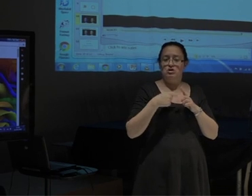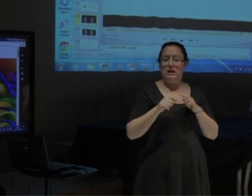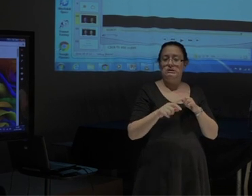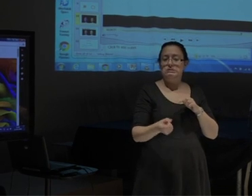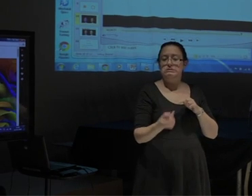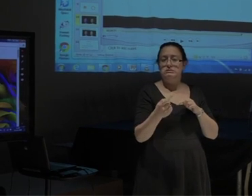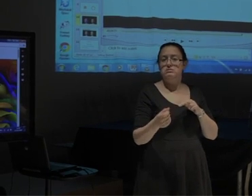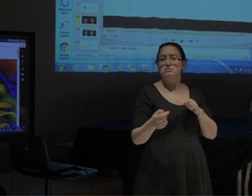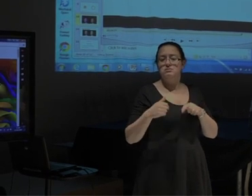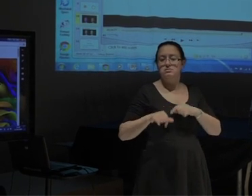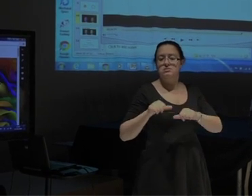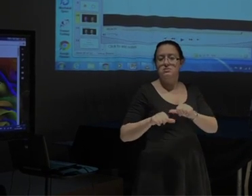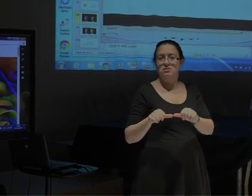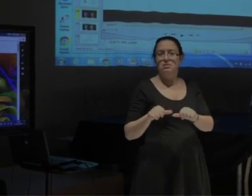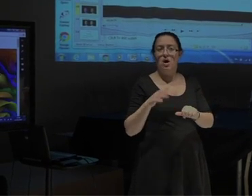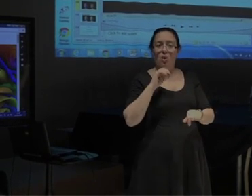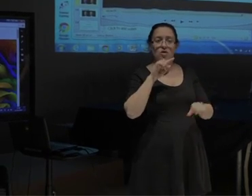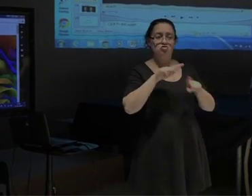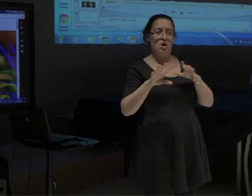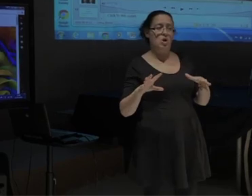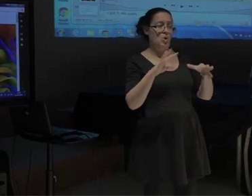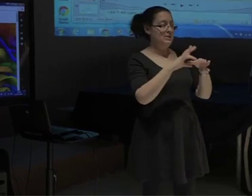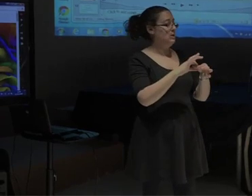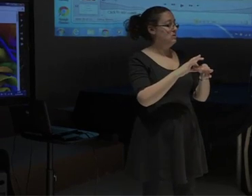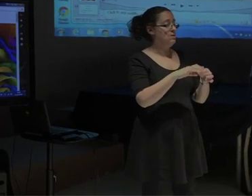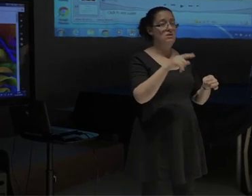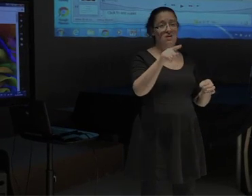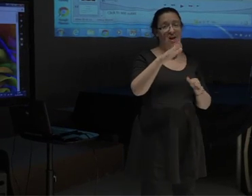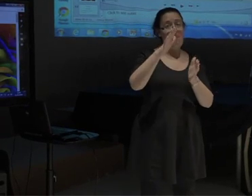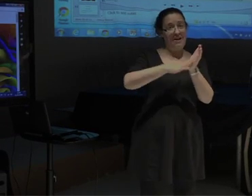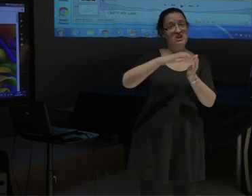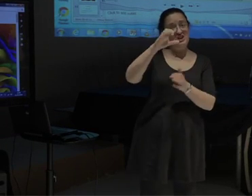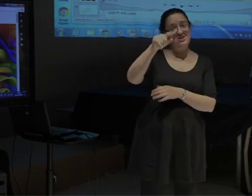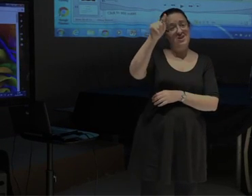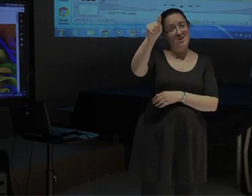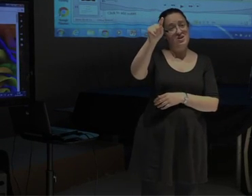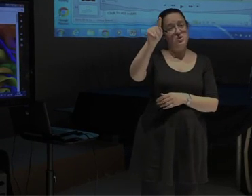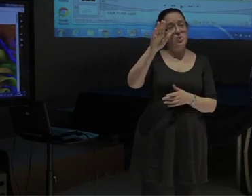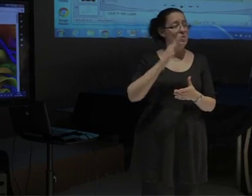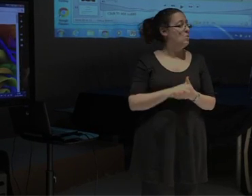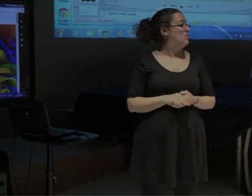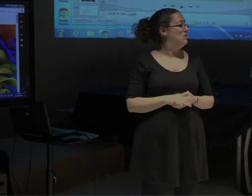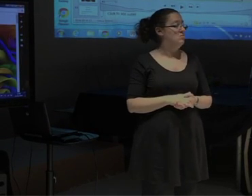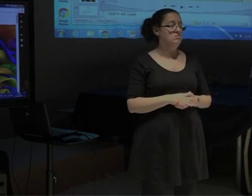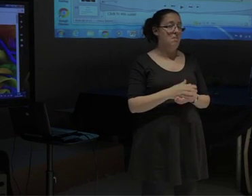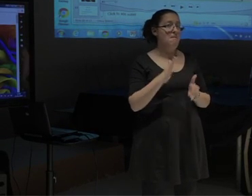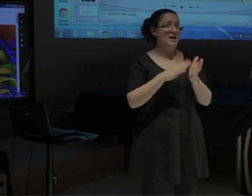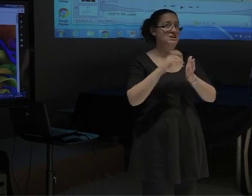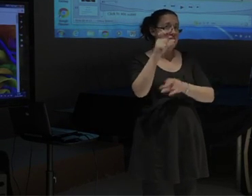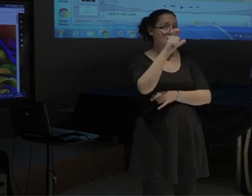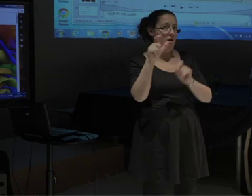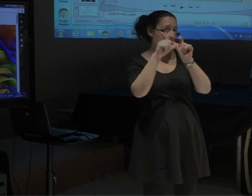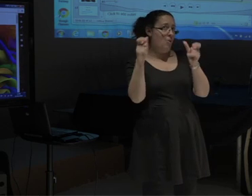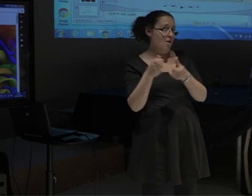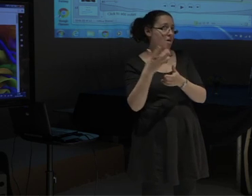so I'll try and get in touch with you. And as you're in Manchester, you and might I'm in want Manchester, to get in touch with, so yeah. Yeah, so you